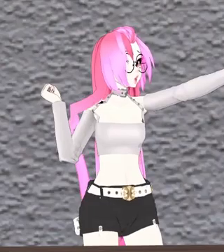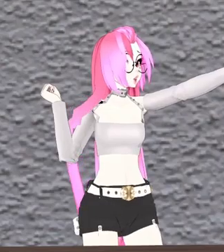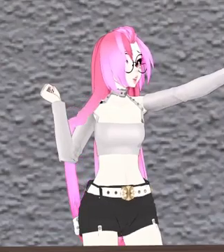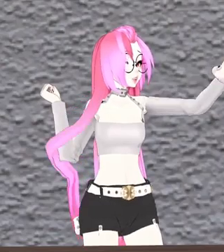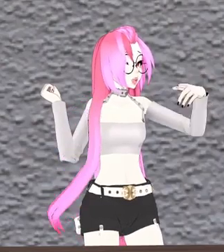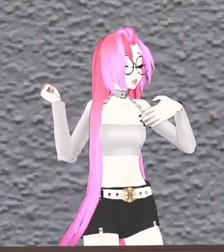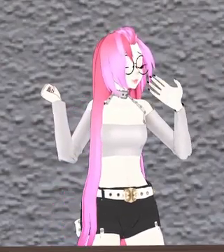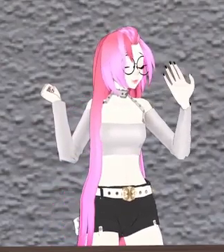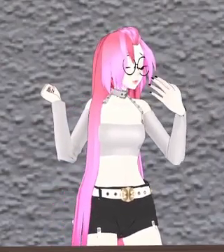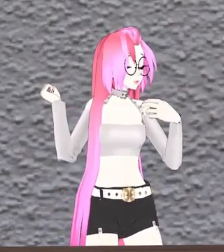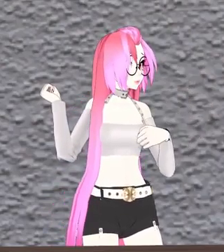What's up?